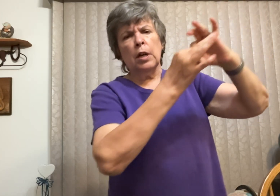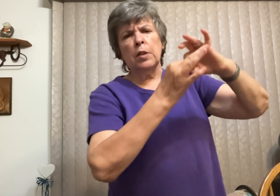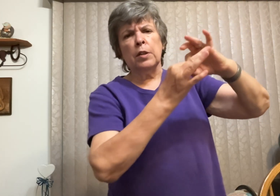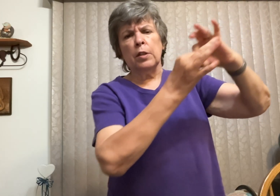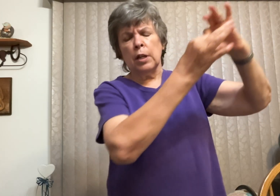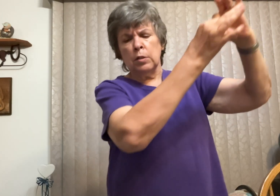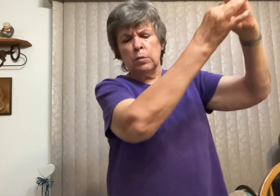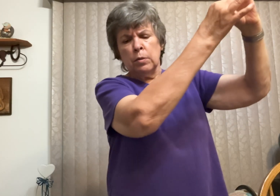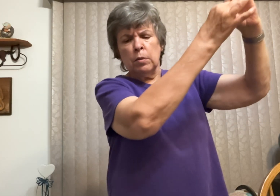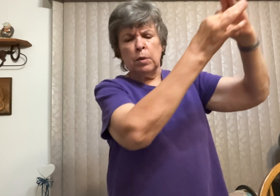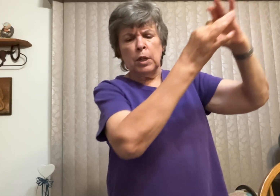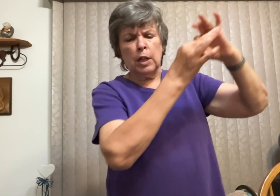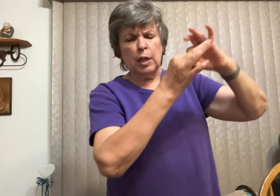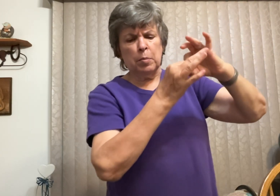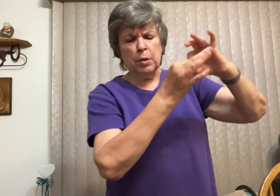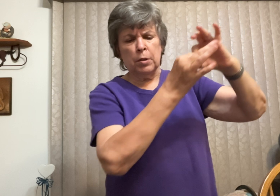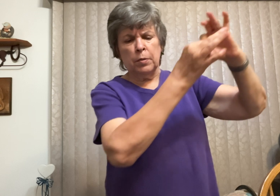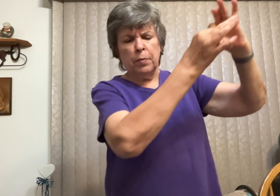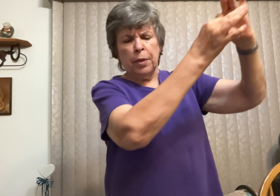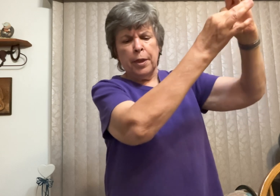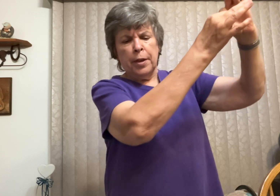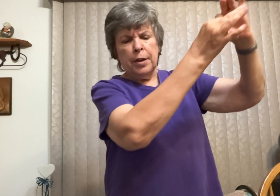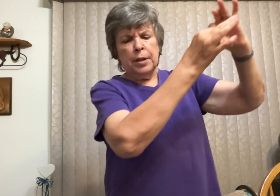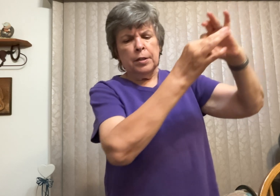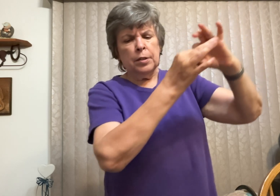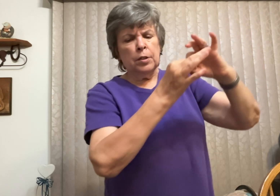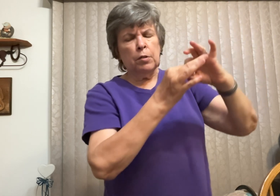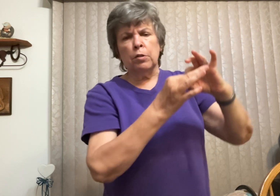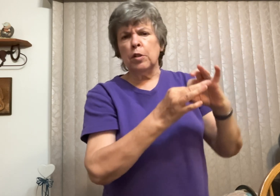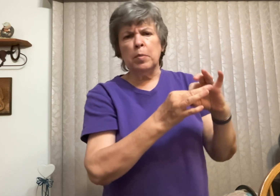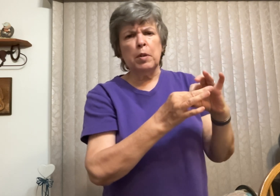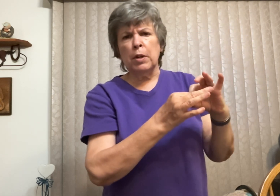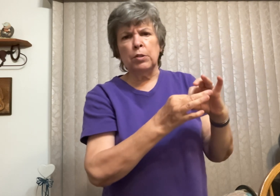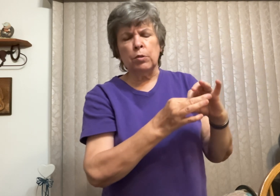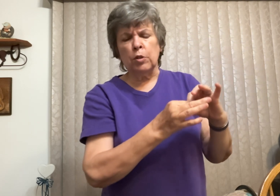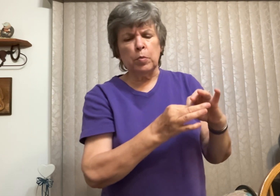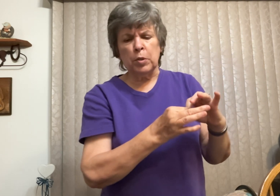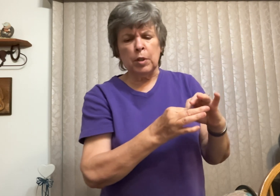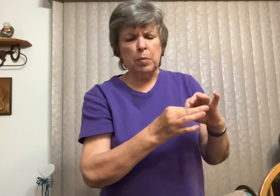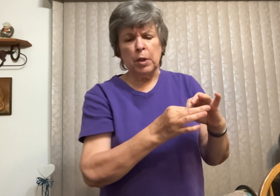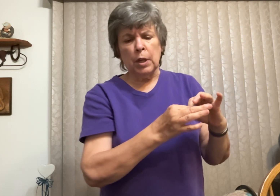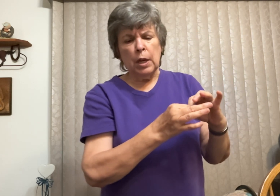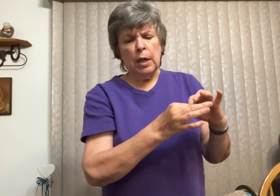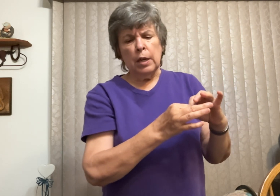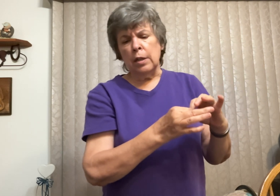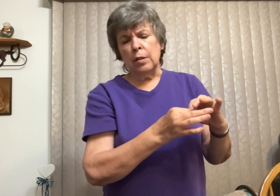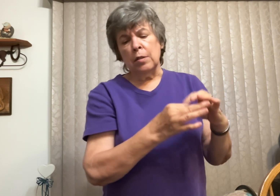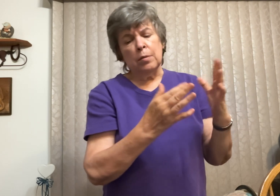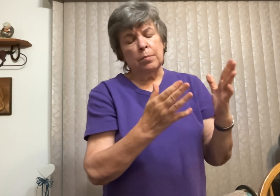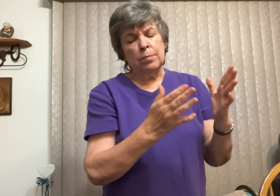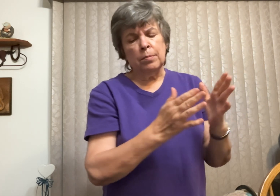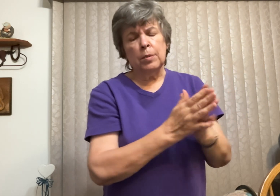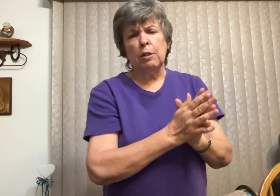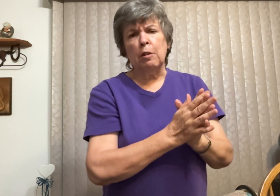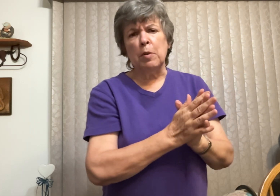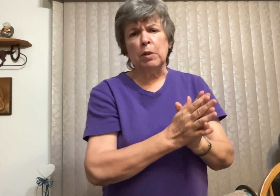think that's the one I like better. You know, there's so many ways to interpret something, and so I'm only